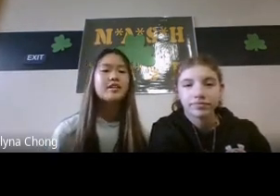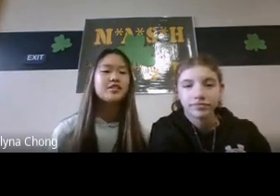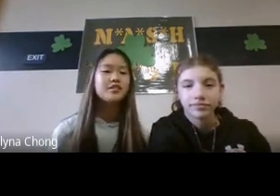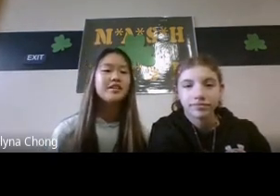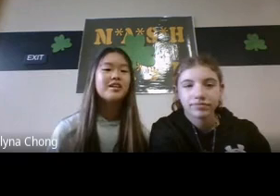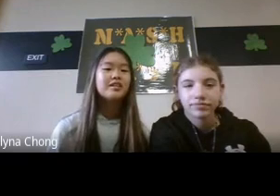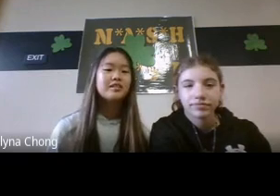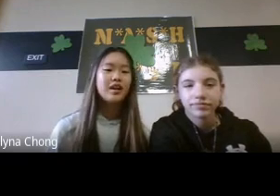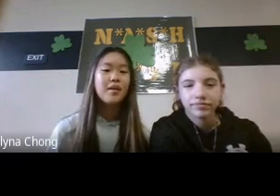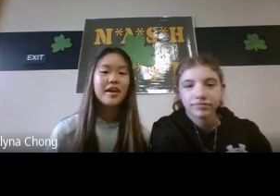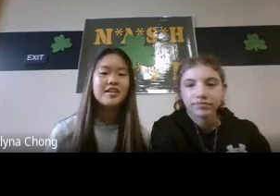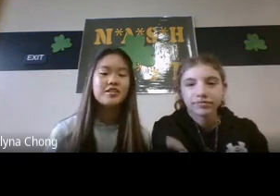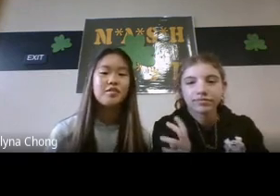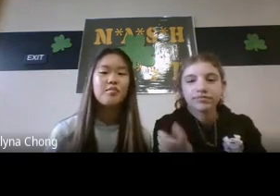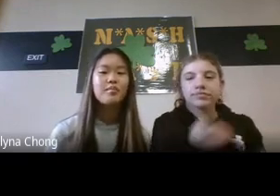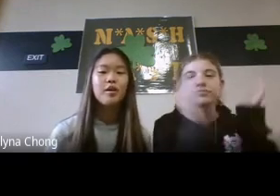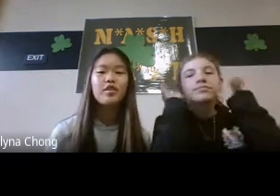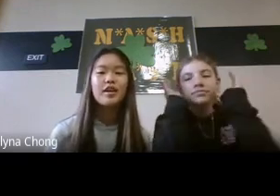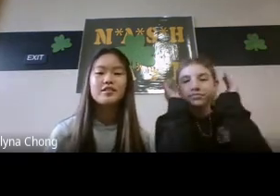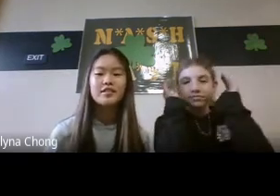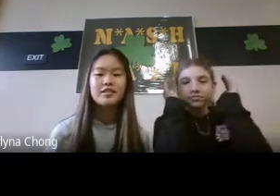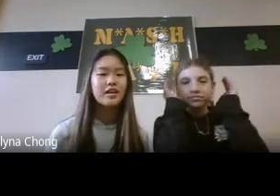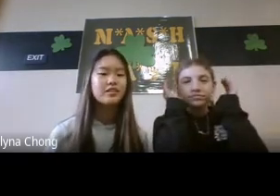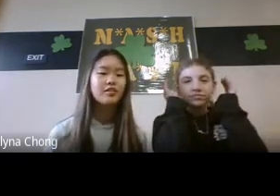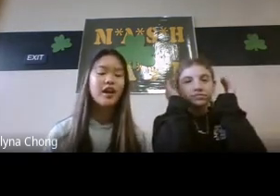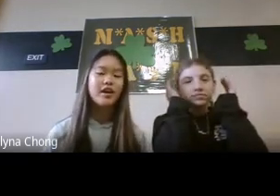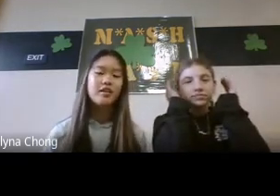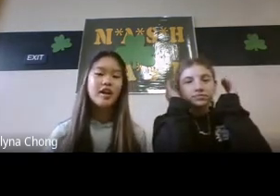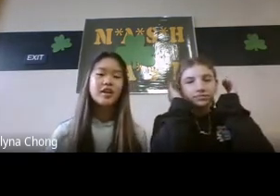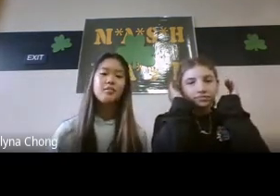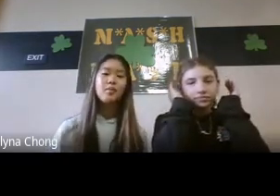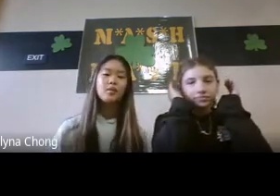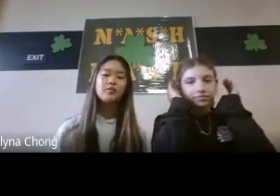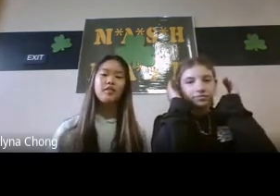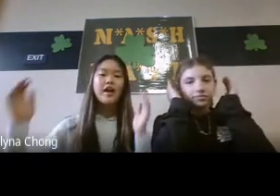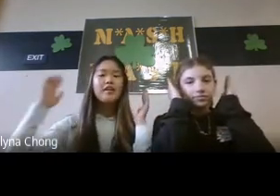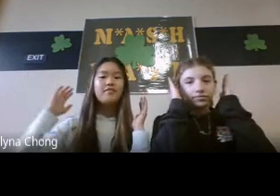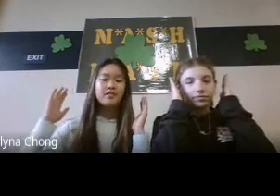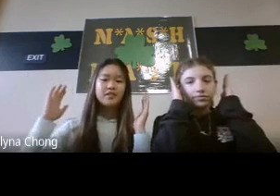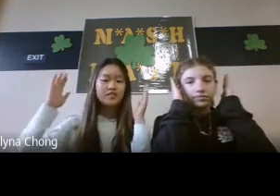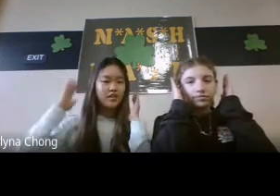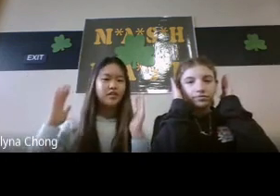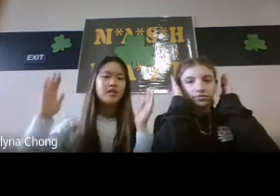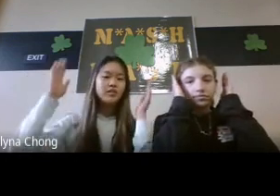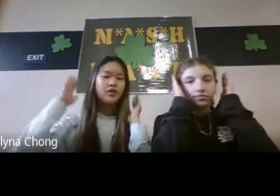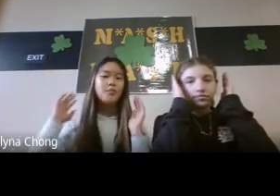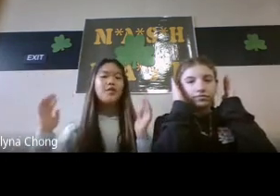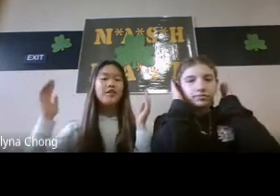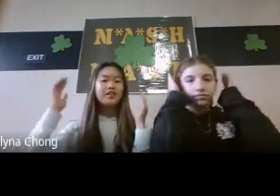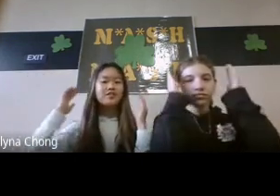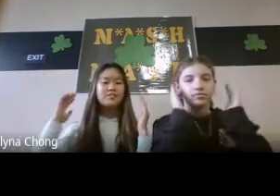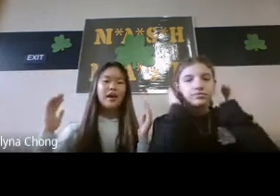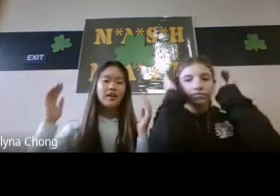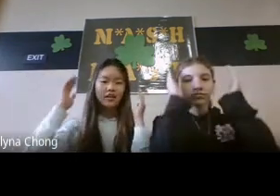pay attention. To sign pay attention, bring both hands to the sides of your head. Keep the palms flat and facing each other. Circle